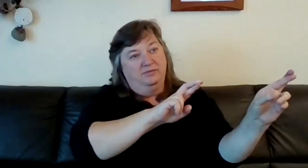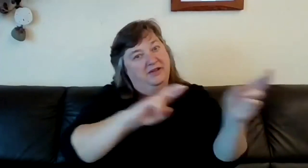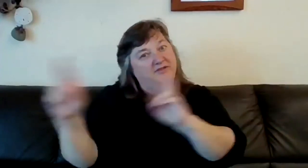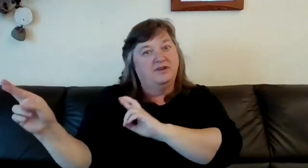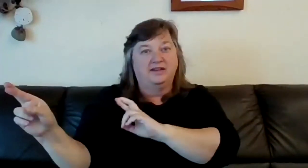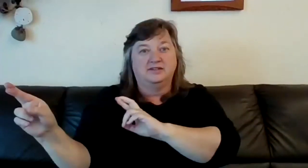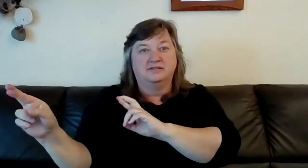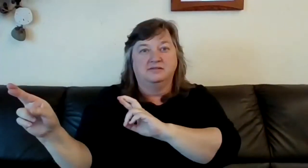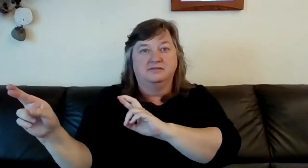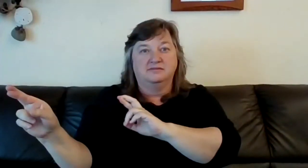left to right.